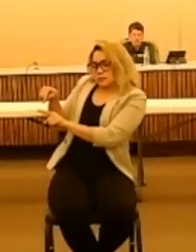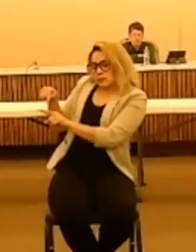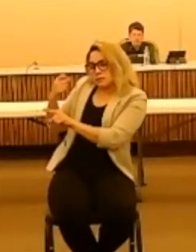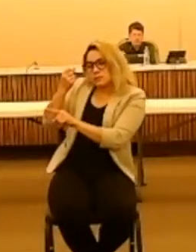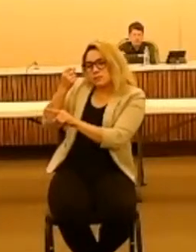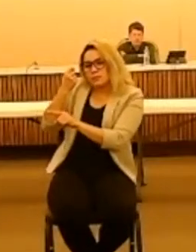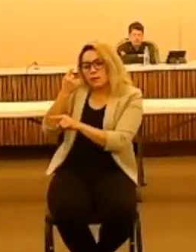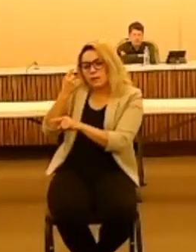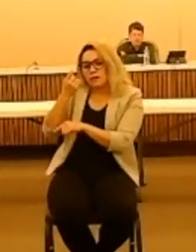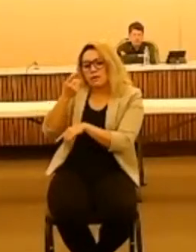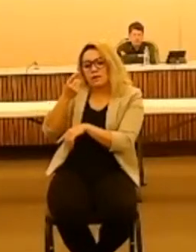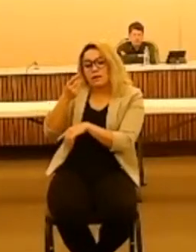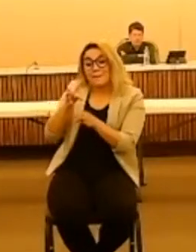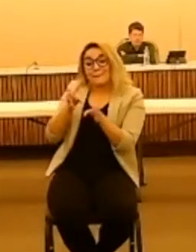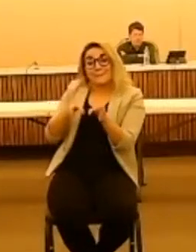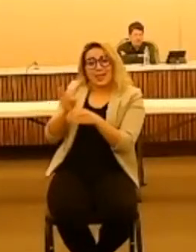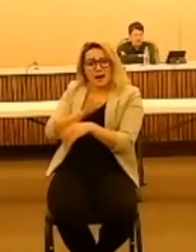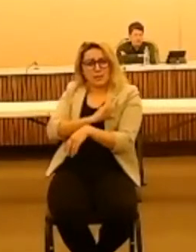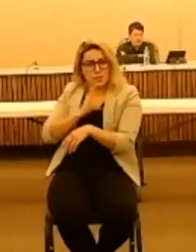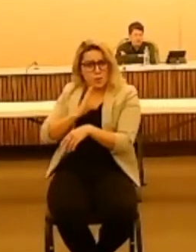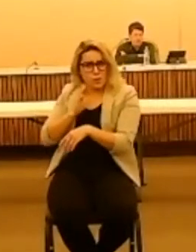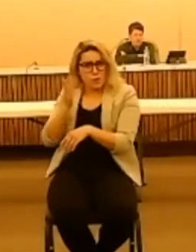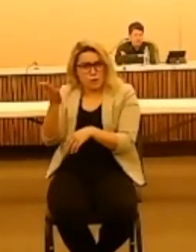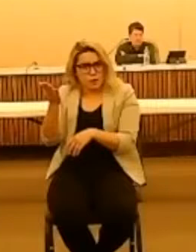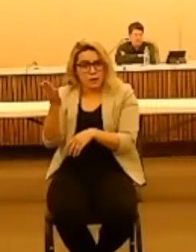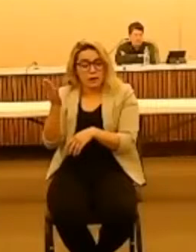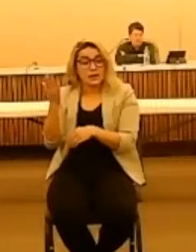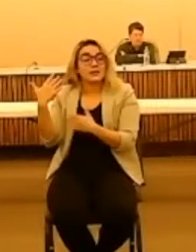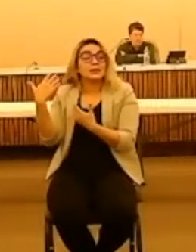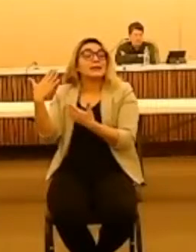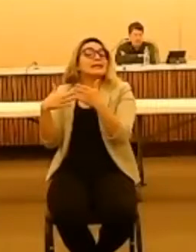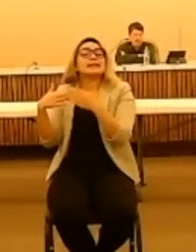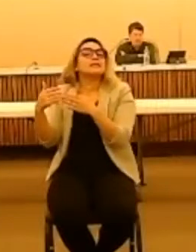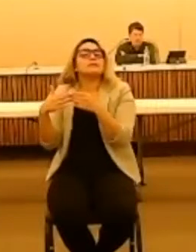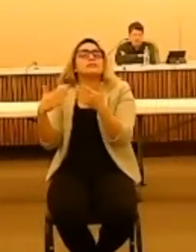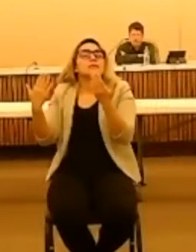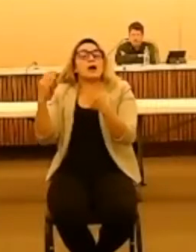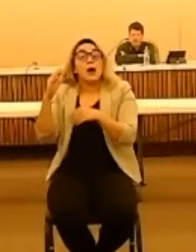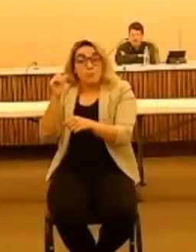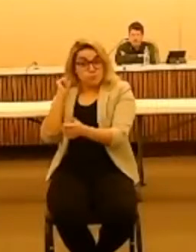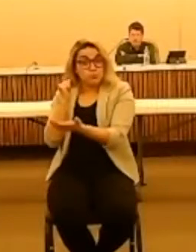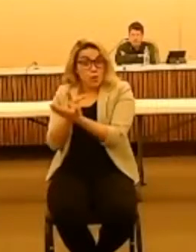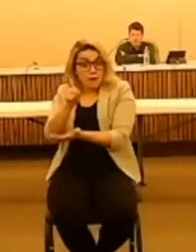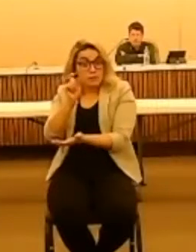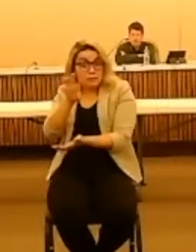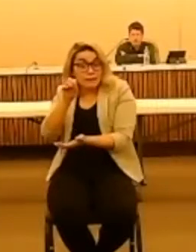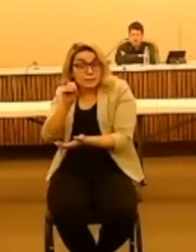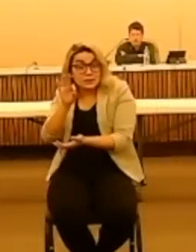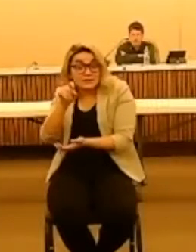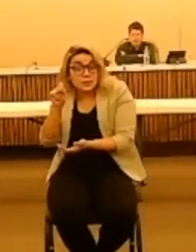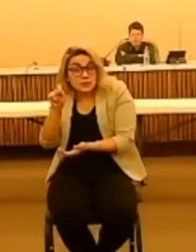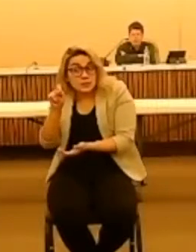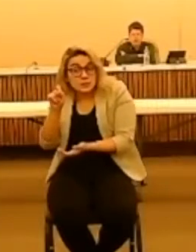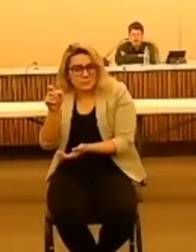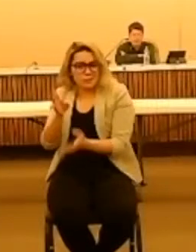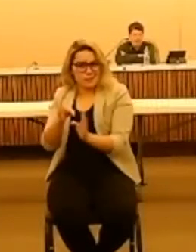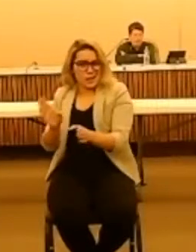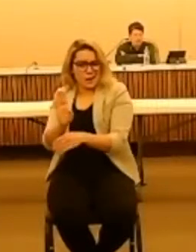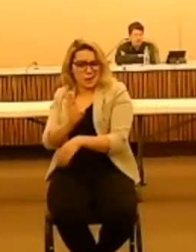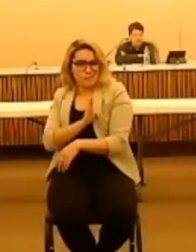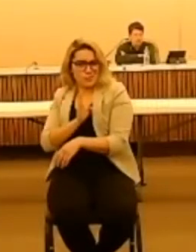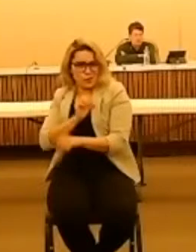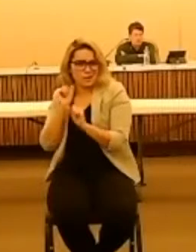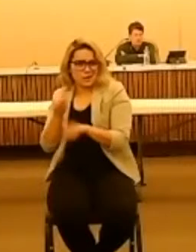board, even if it goes to 150 feet, the planning board does have the ability to go below